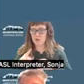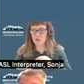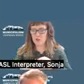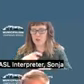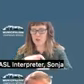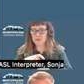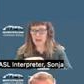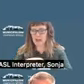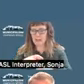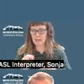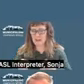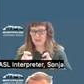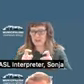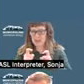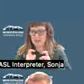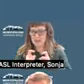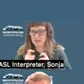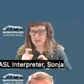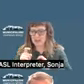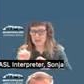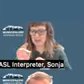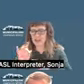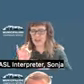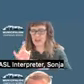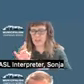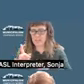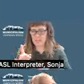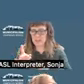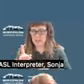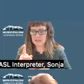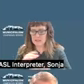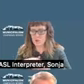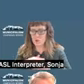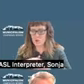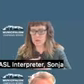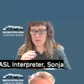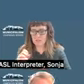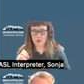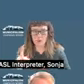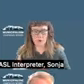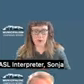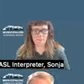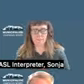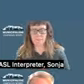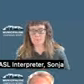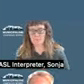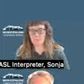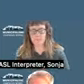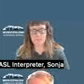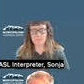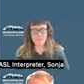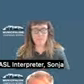give me just like an eight minute warning would that be fair thumbs up there from the chair okay and can you see my